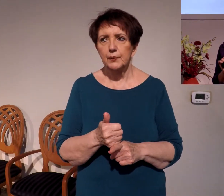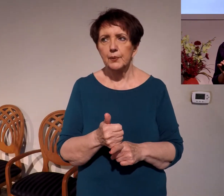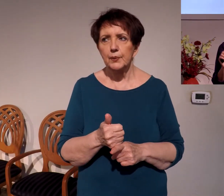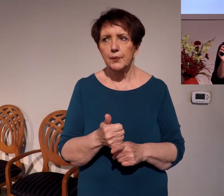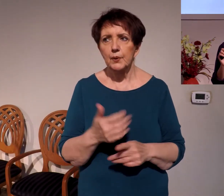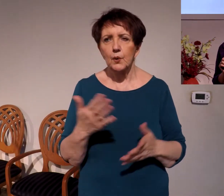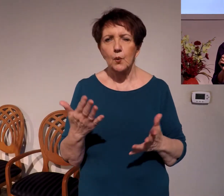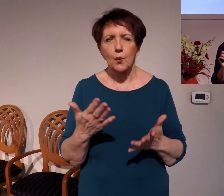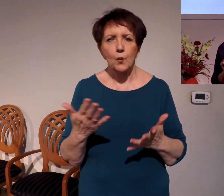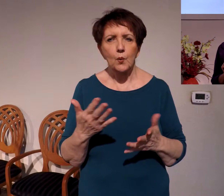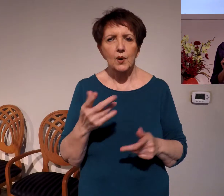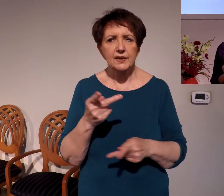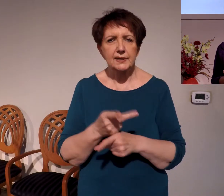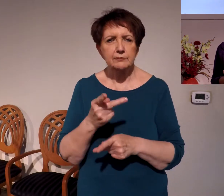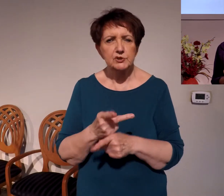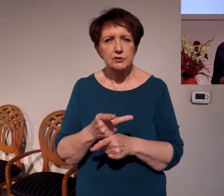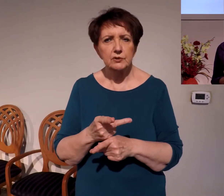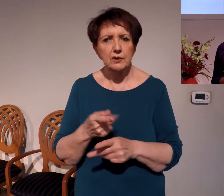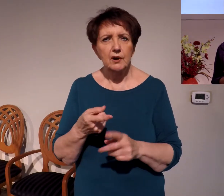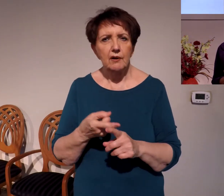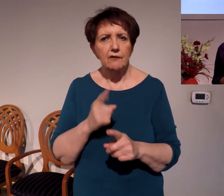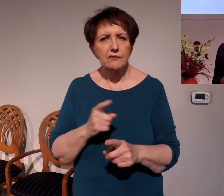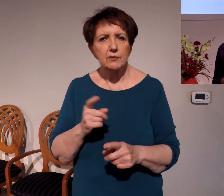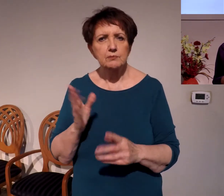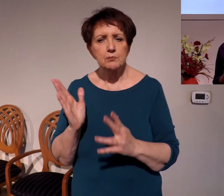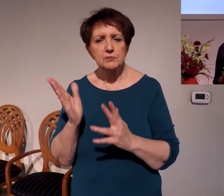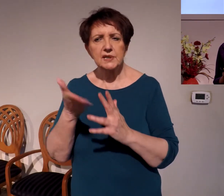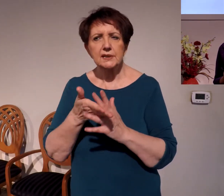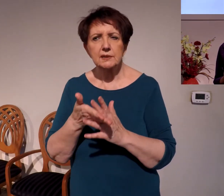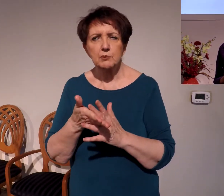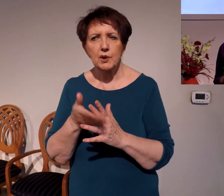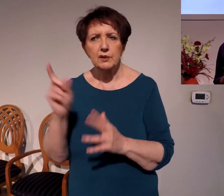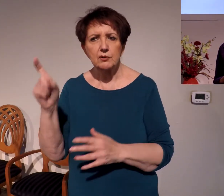What keeps you from taking the breaks you need?